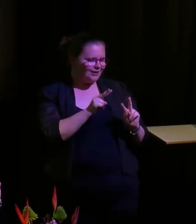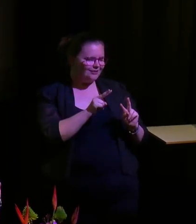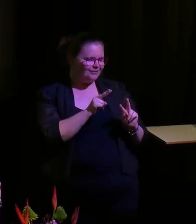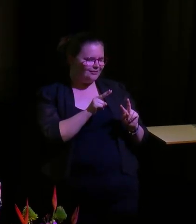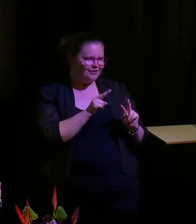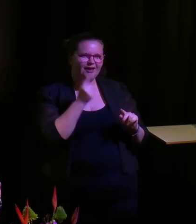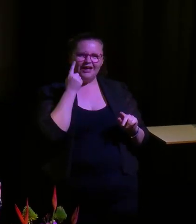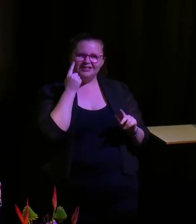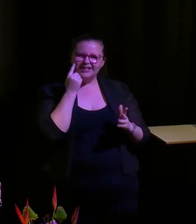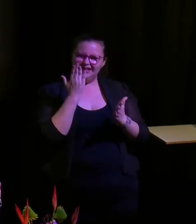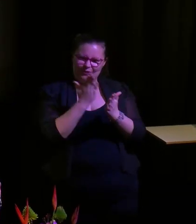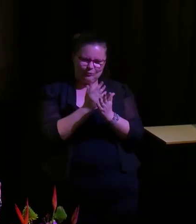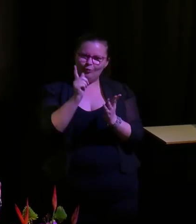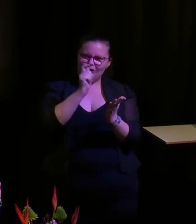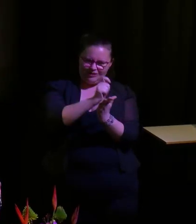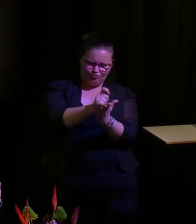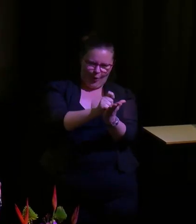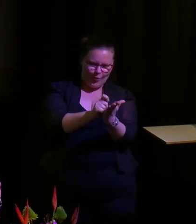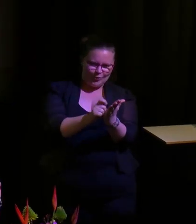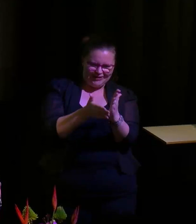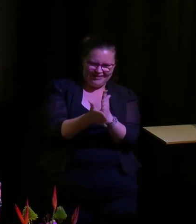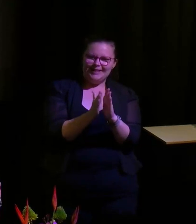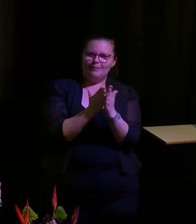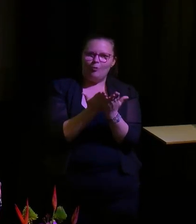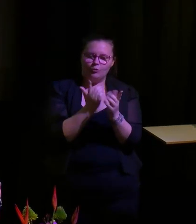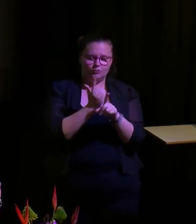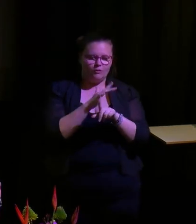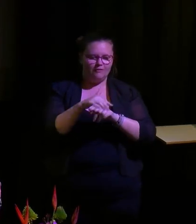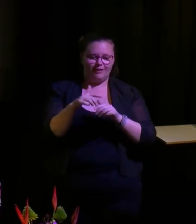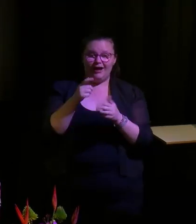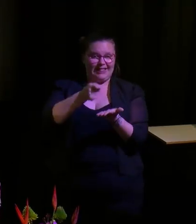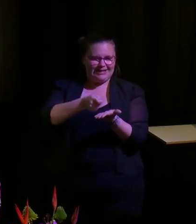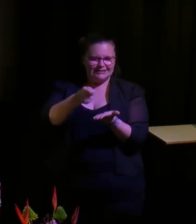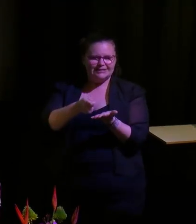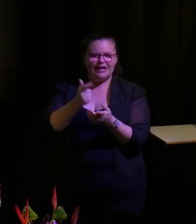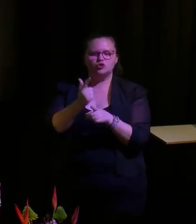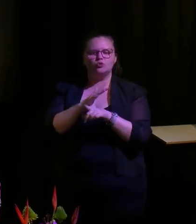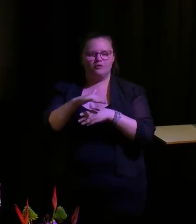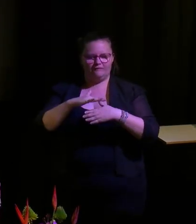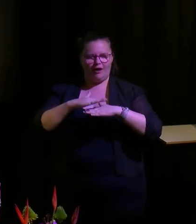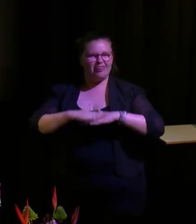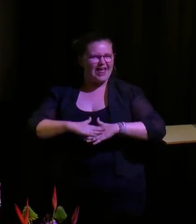look at the markings that he put in the book to talk about the case, talk about land ownership and connection to that space.